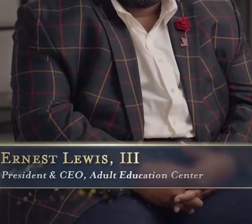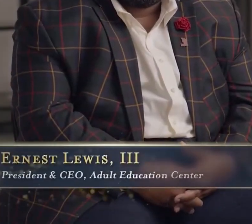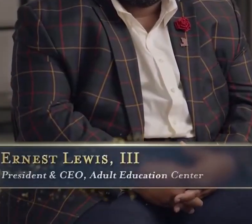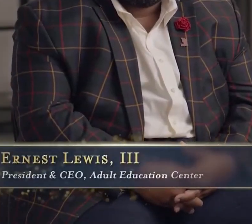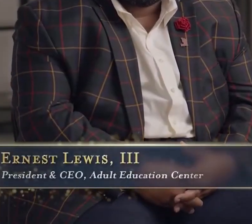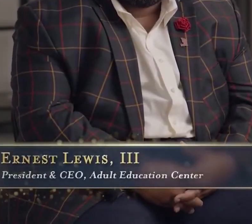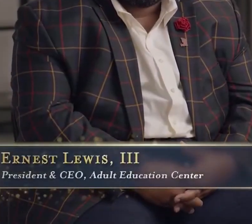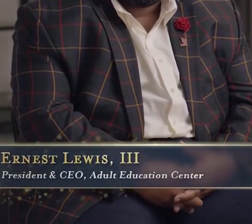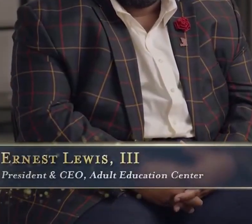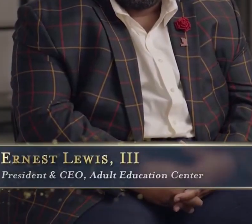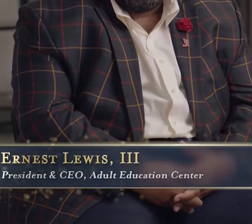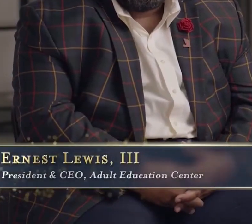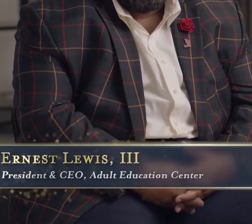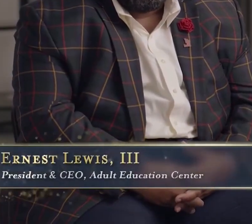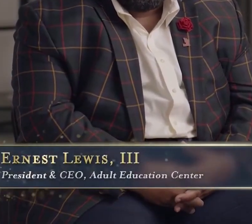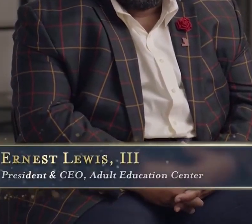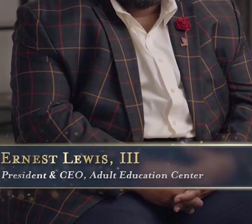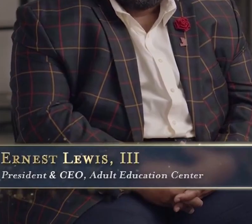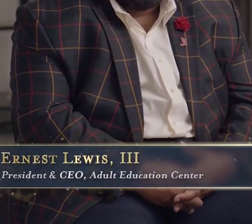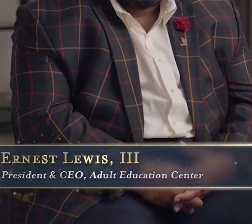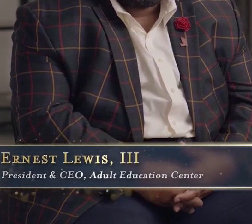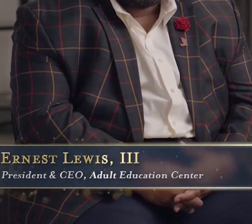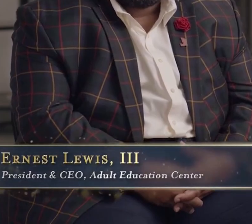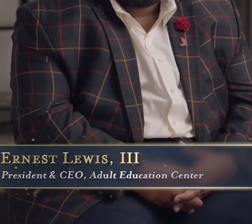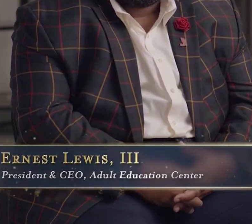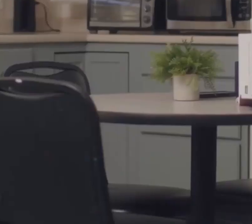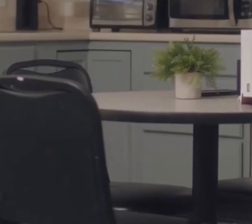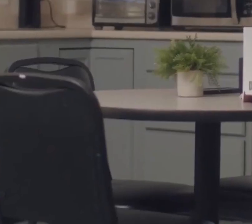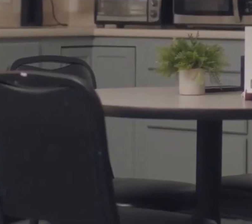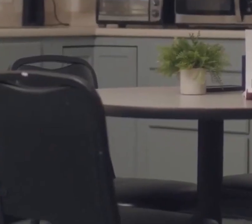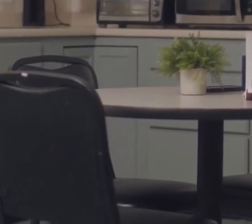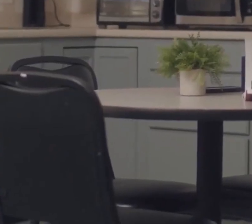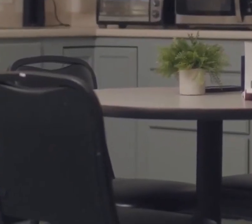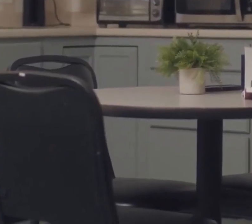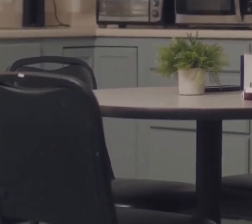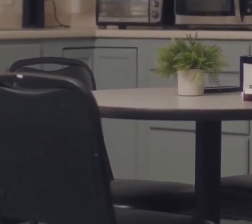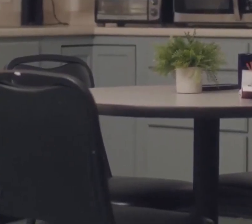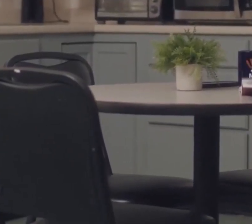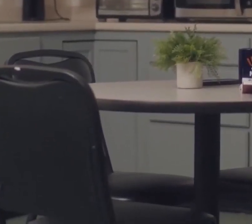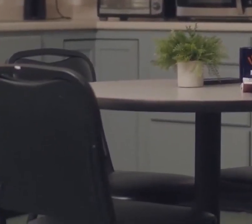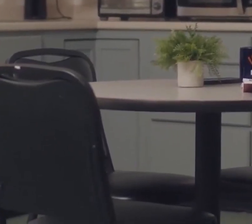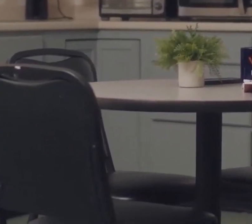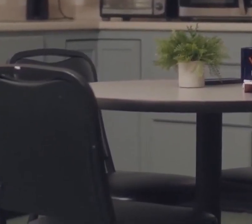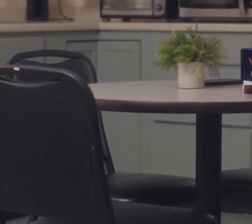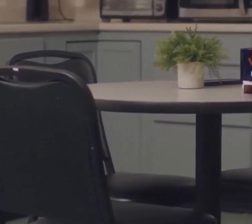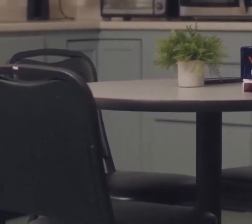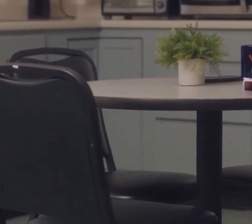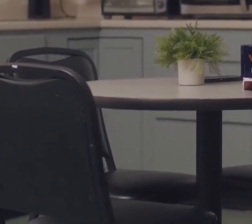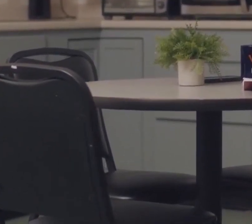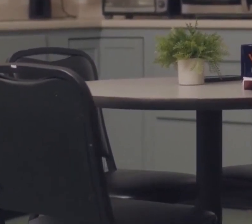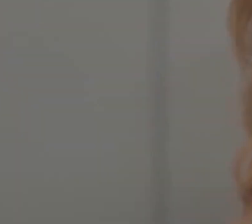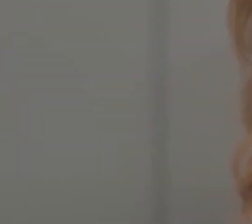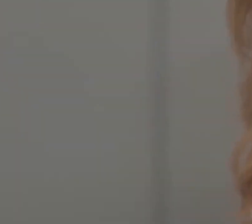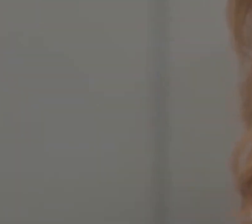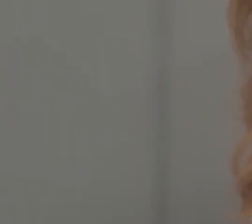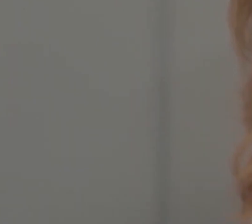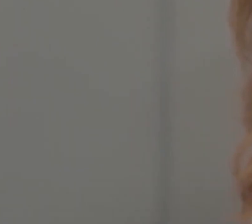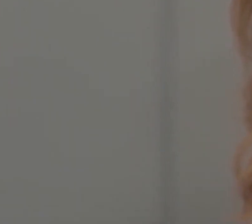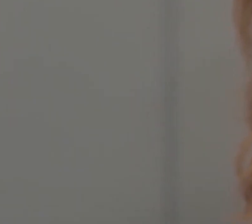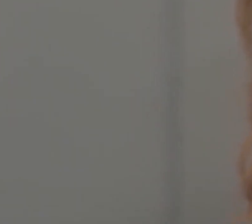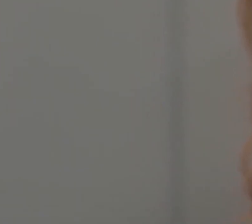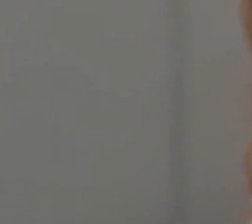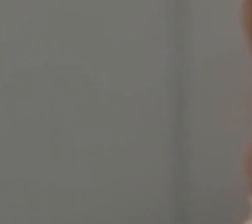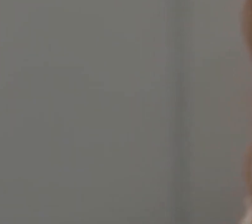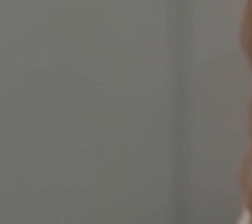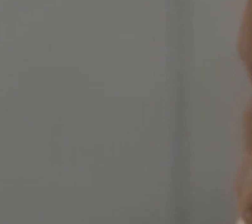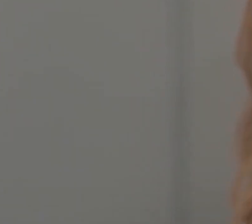funded was our Literacy for Mothers, where it was helping mothers actually persist through education while they balance work